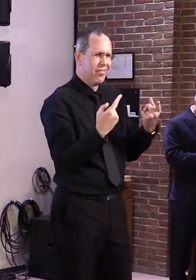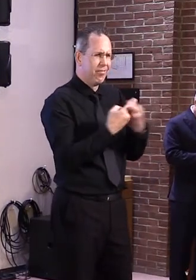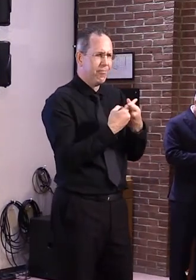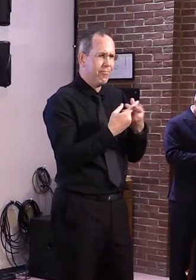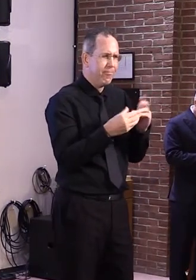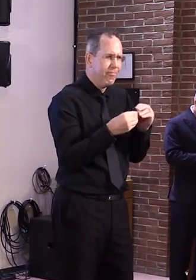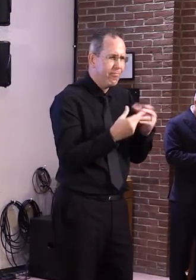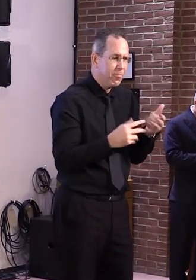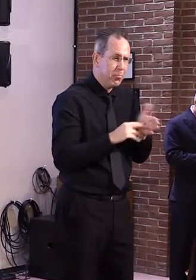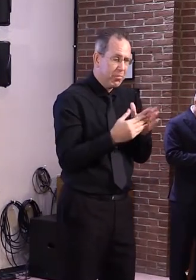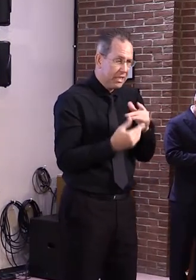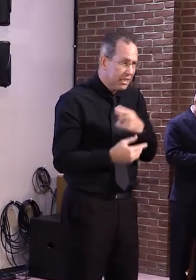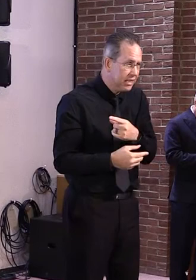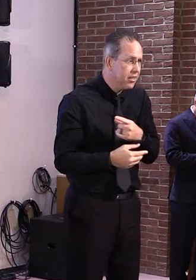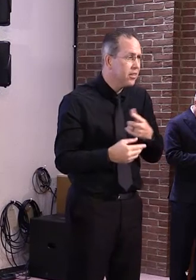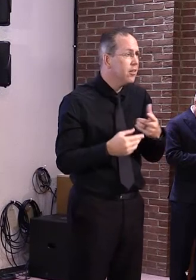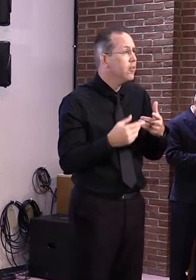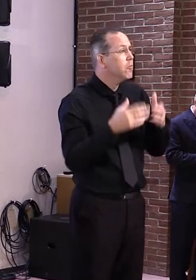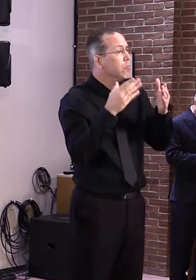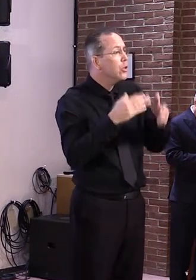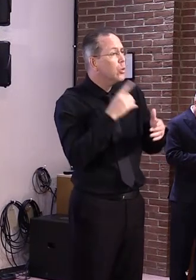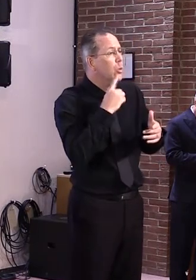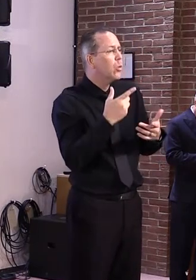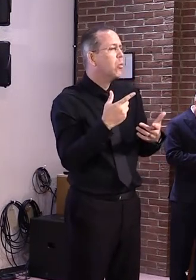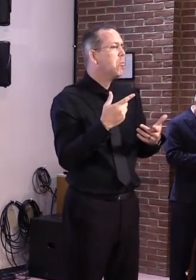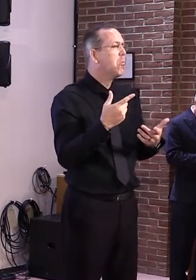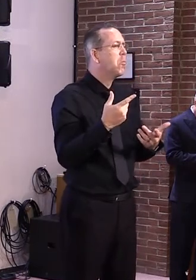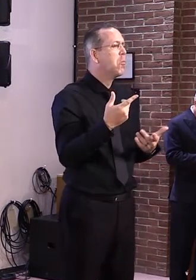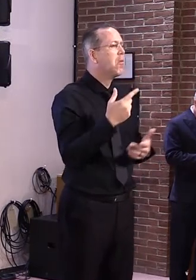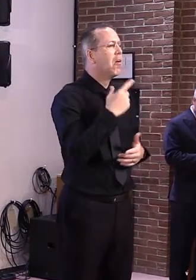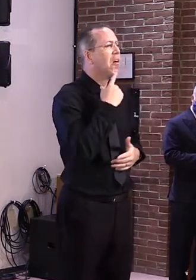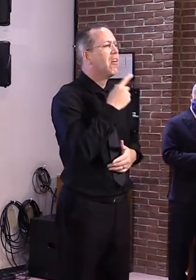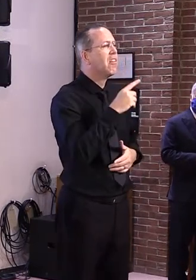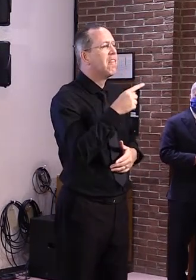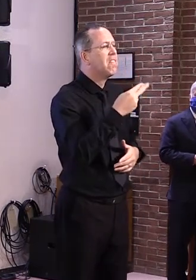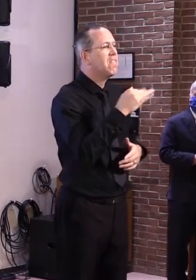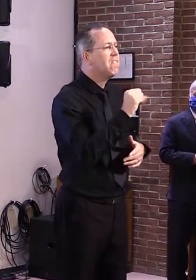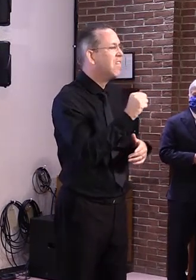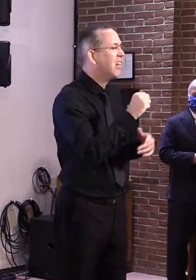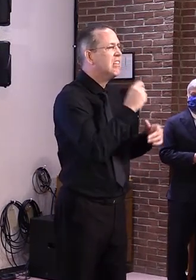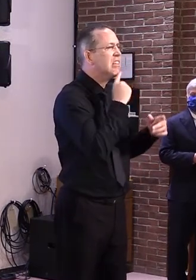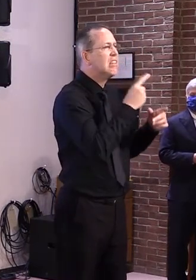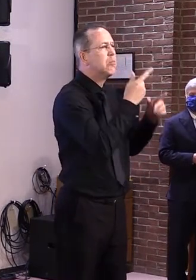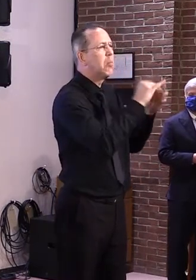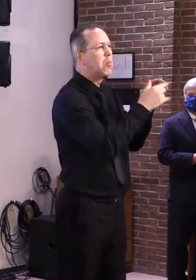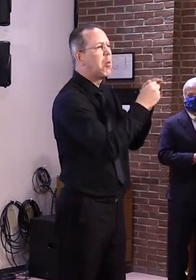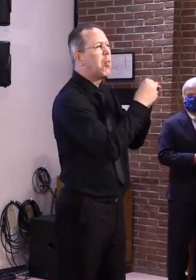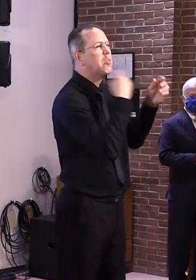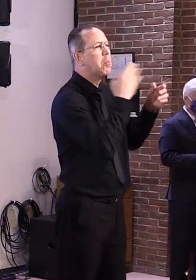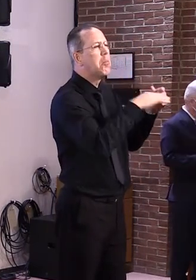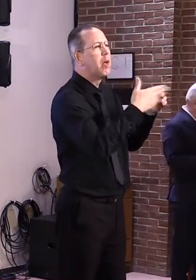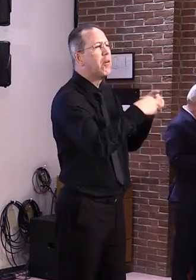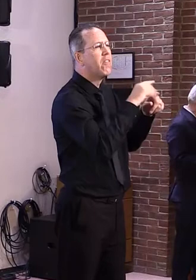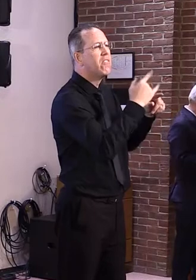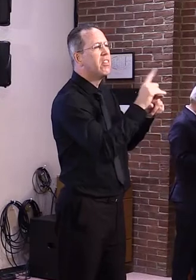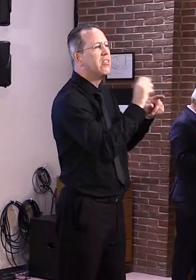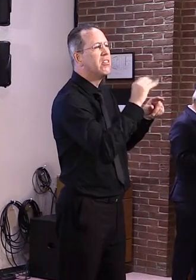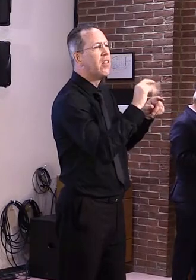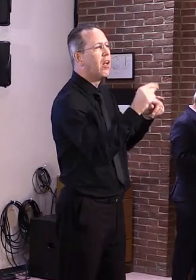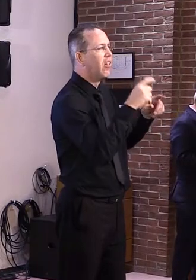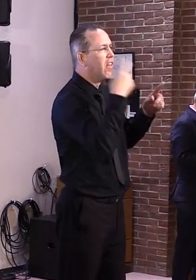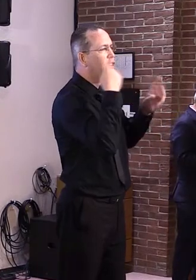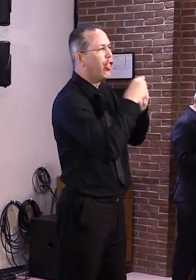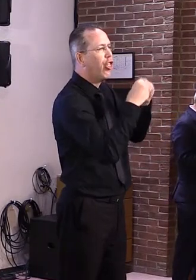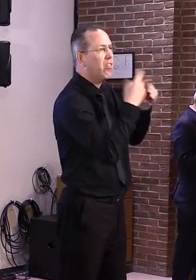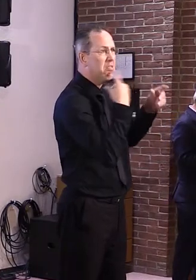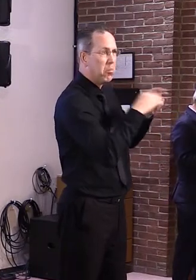able to paint something like Phil Scott is a blankety blank blank? I mean, who is the